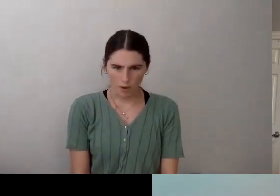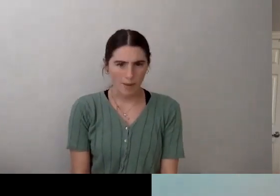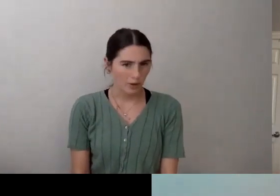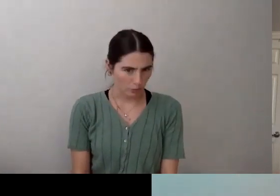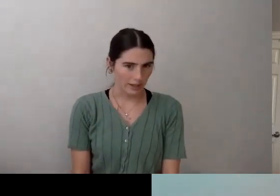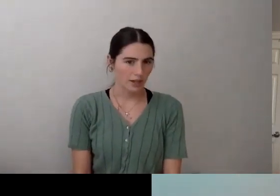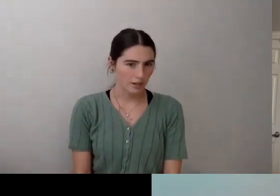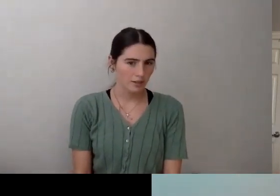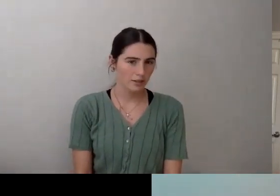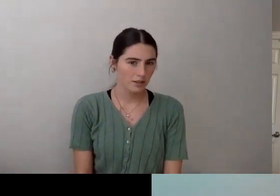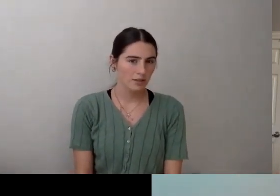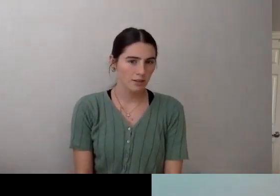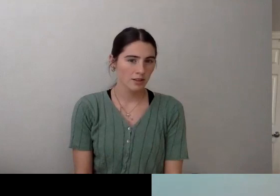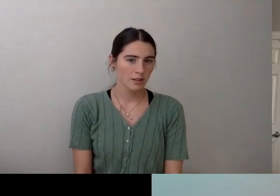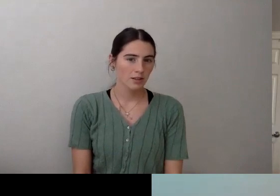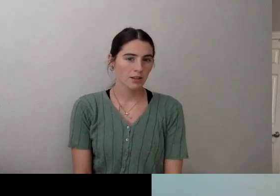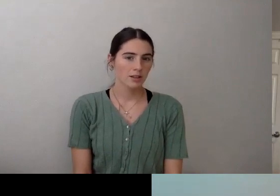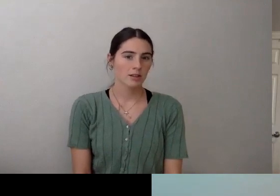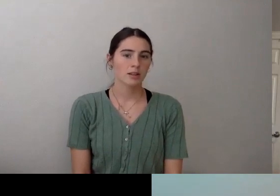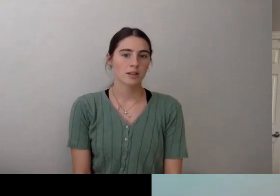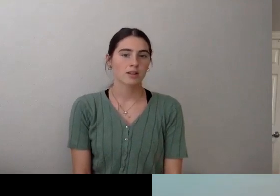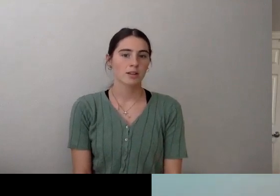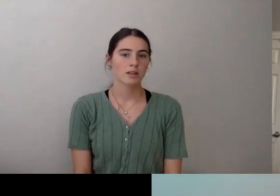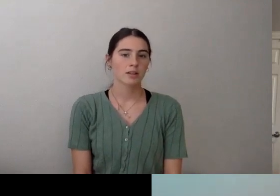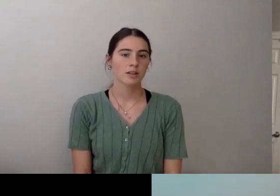So a microblader. Uh-huh.